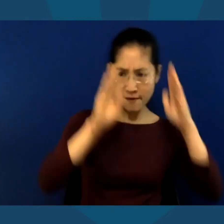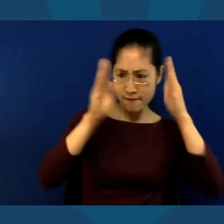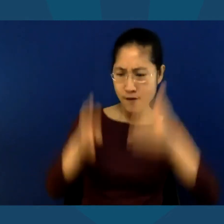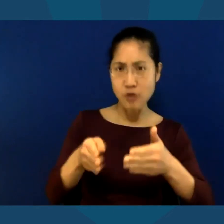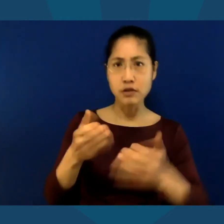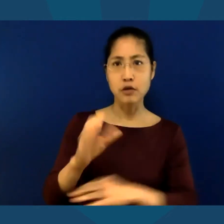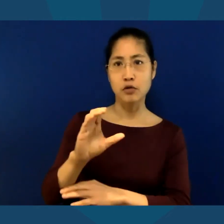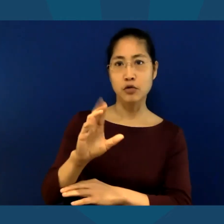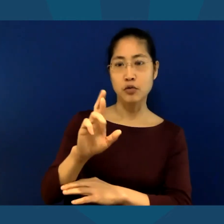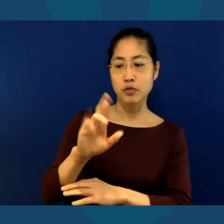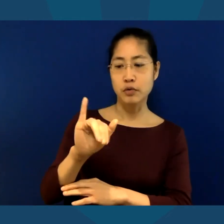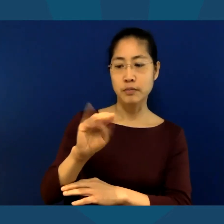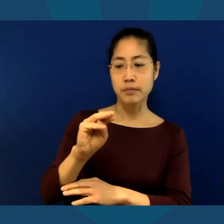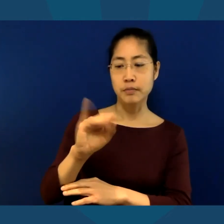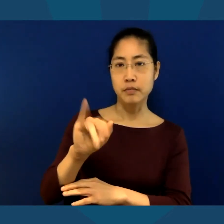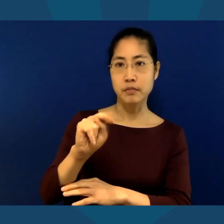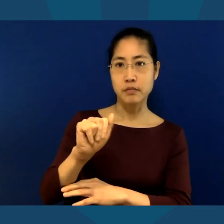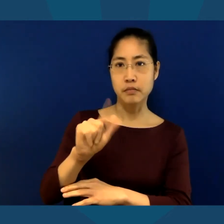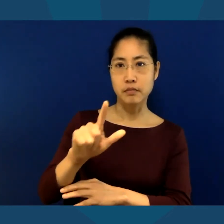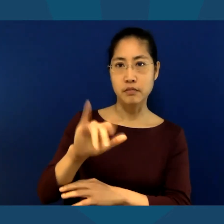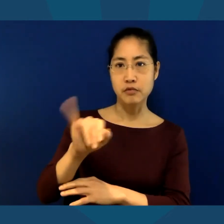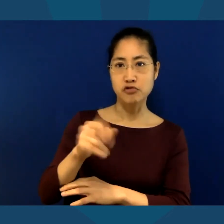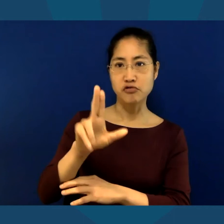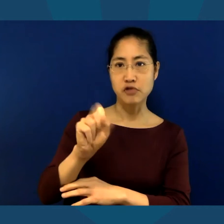criminal justice reform.